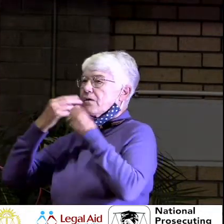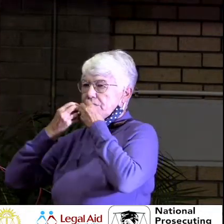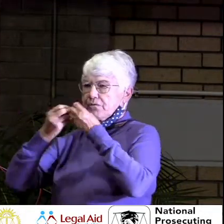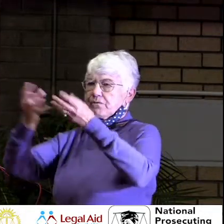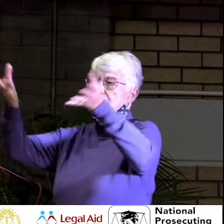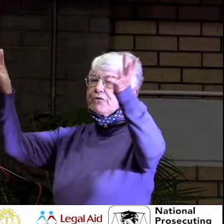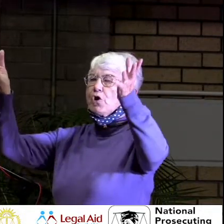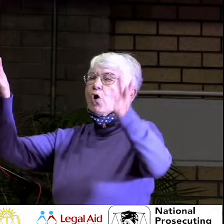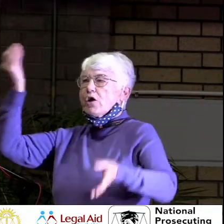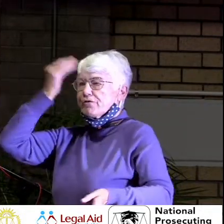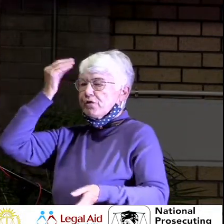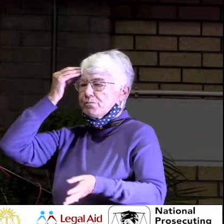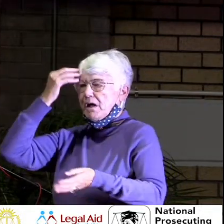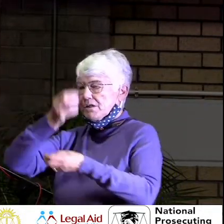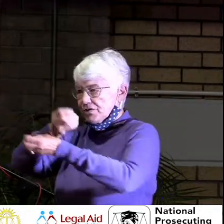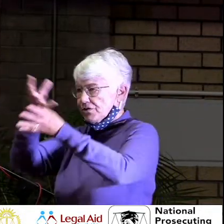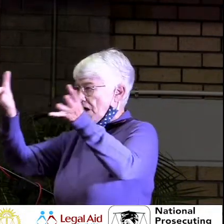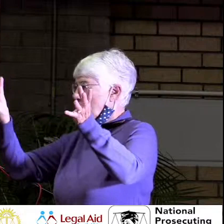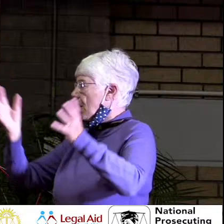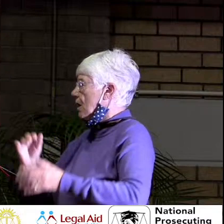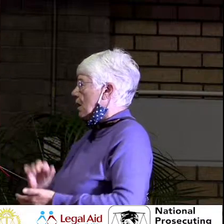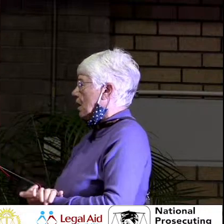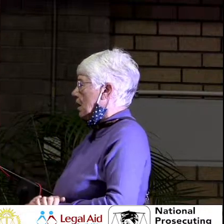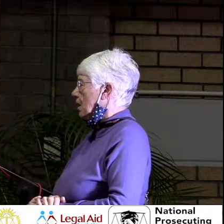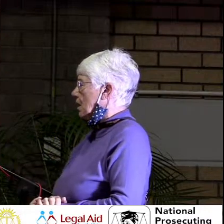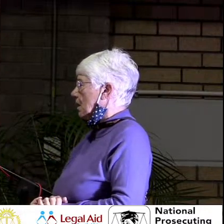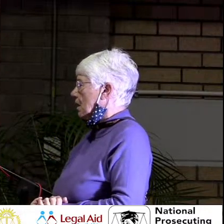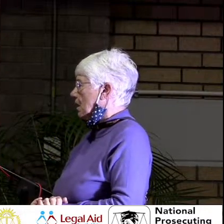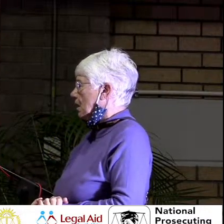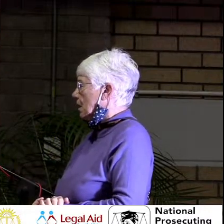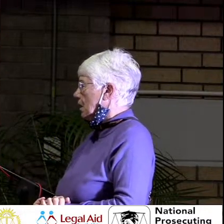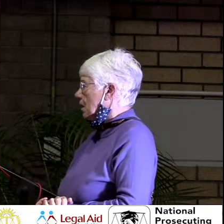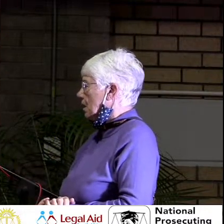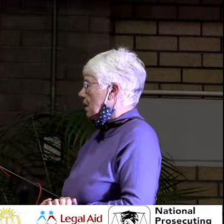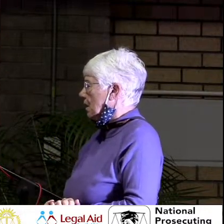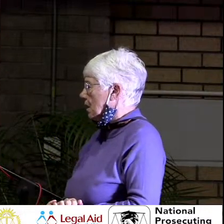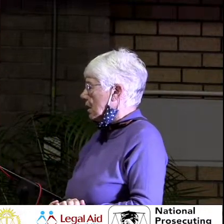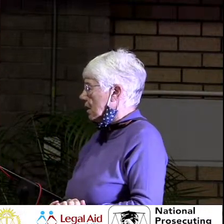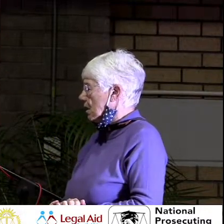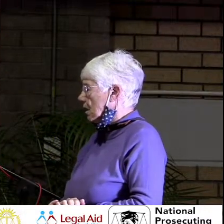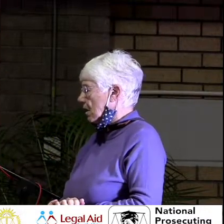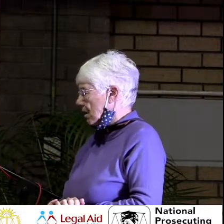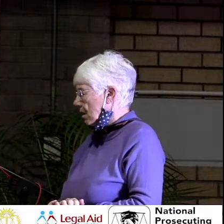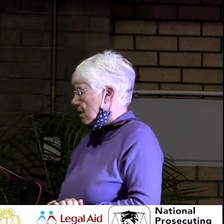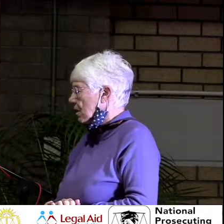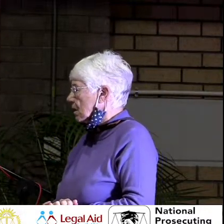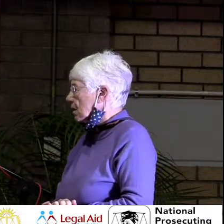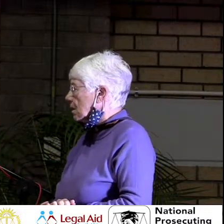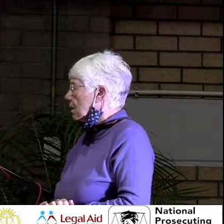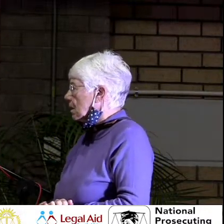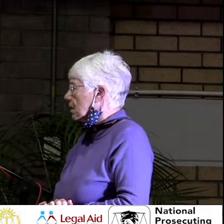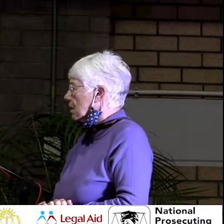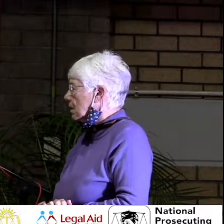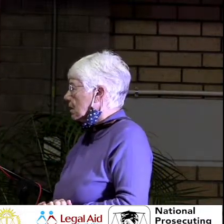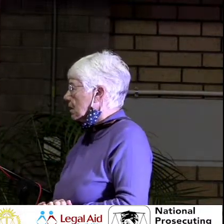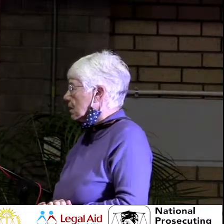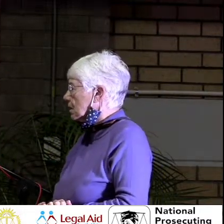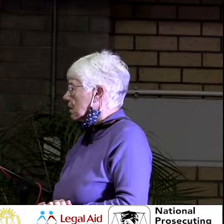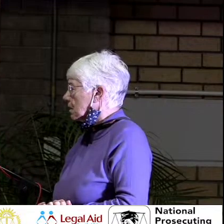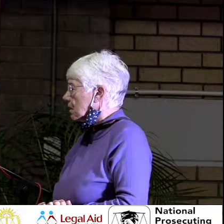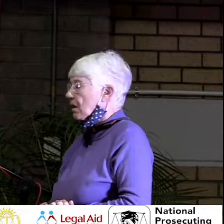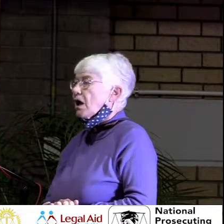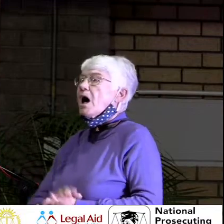we want to take our questions, a few, so that we finish, and then we can serve you the food. The